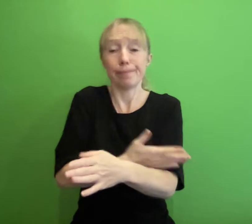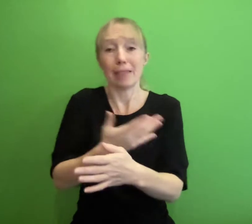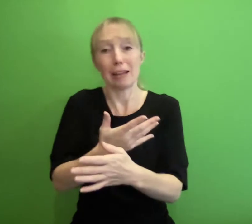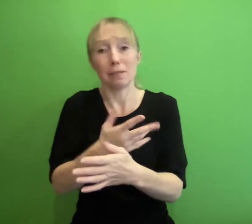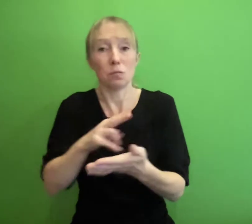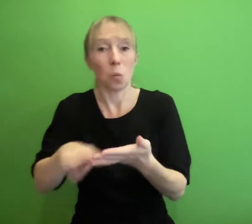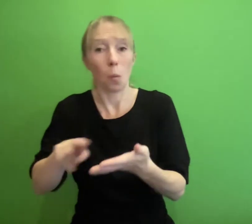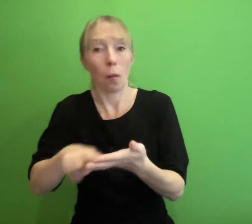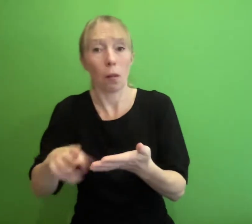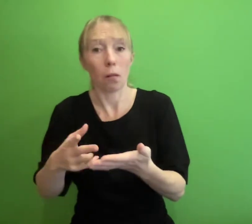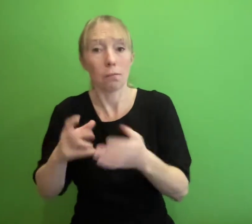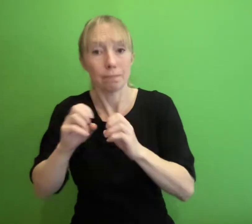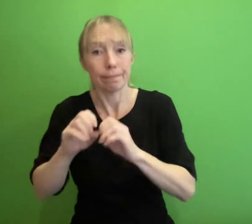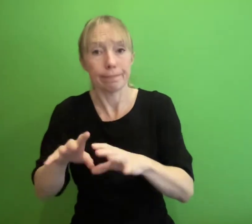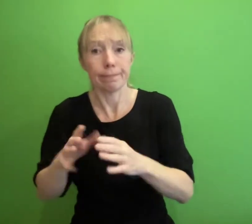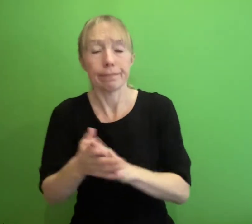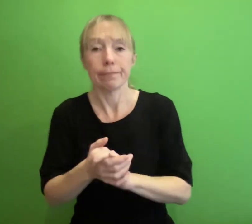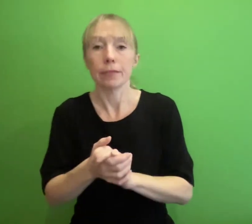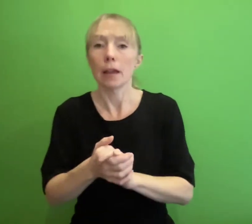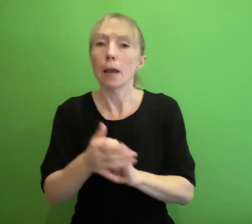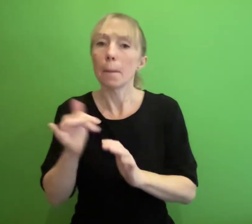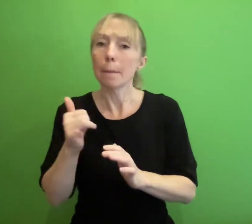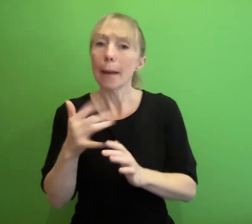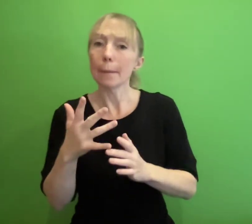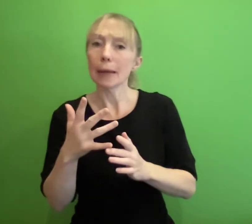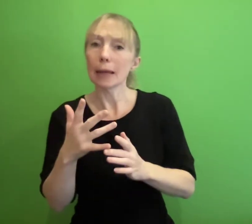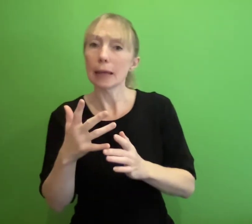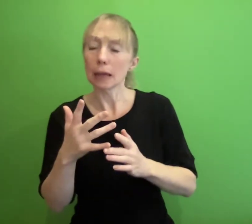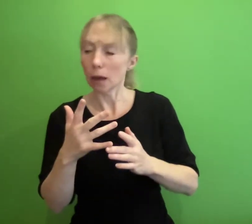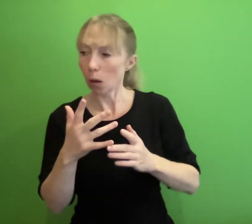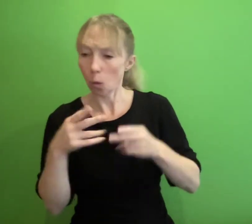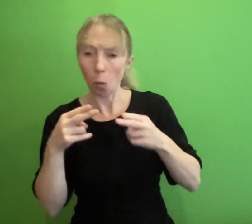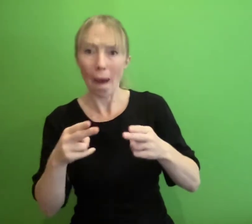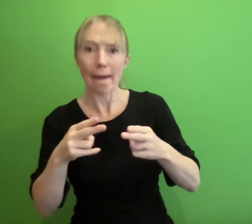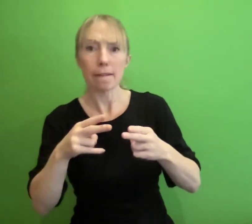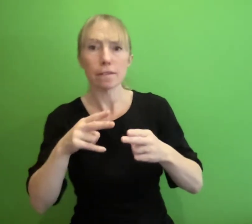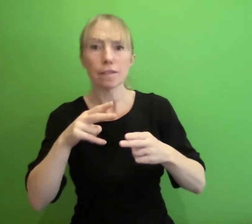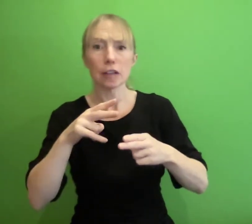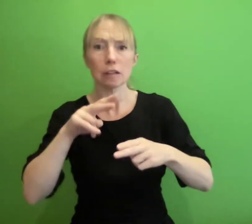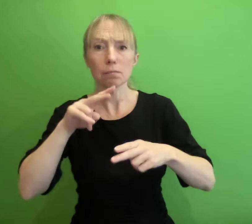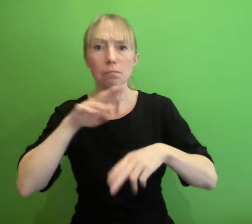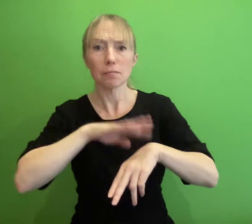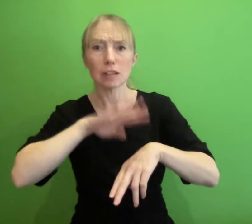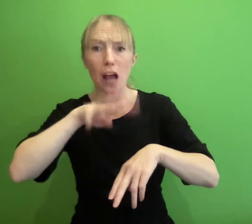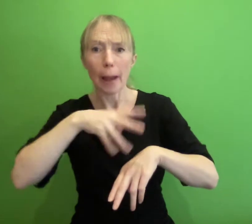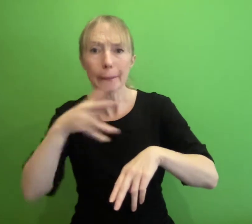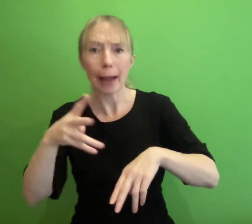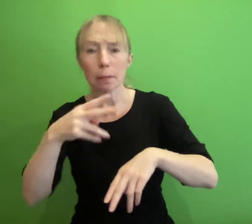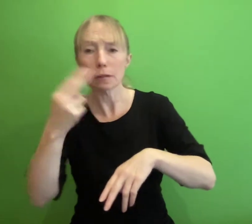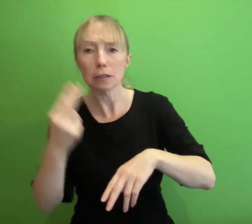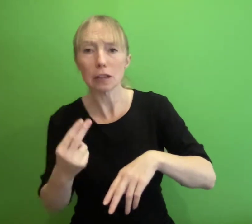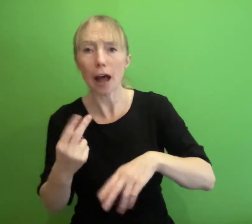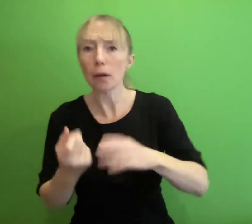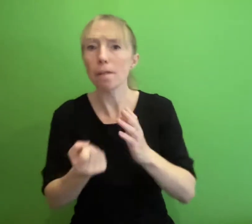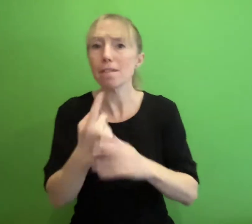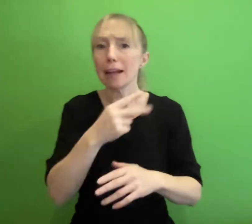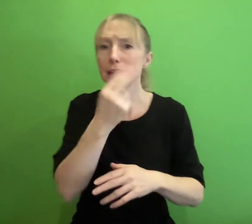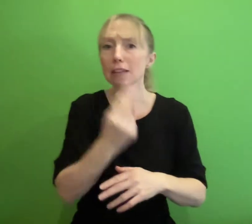might also require an approach to scheduling or event design which is flexible to meet the needs of conflicting